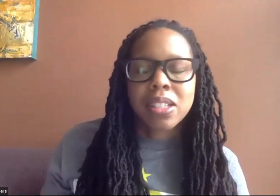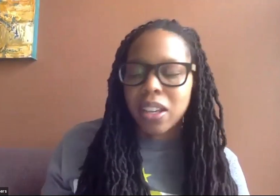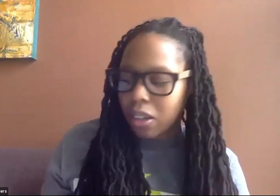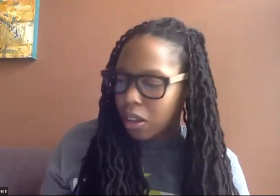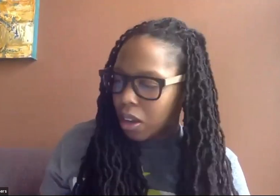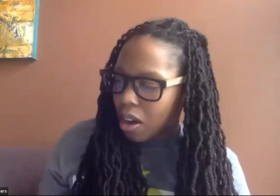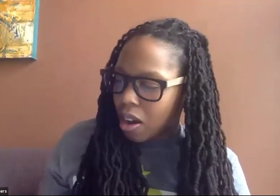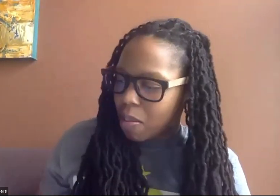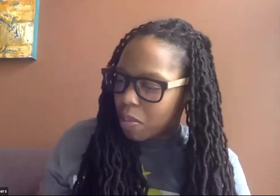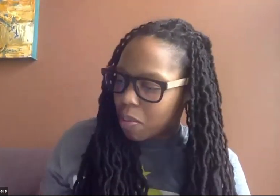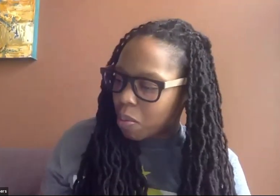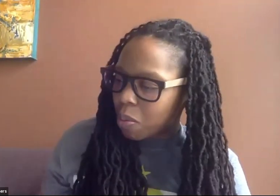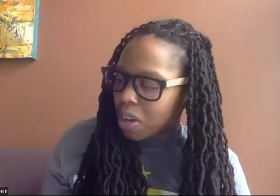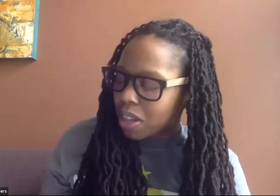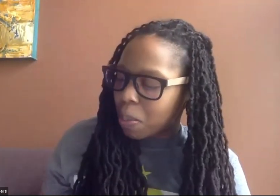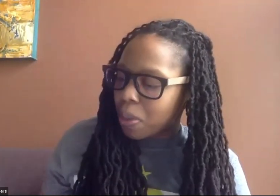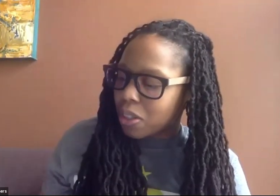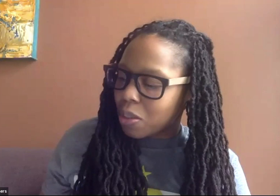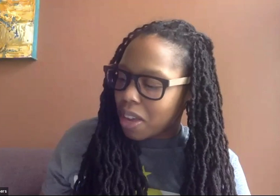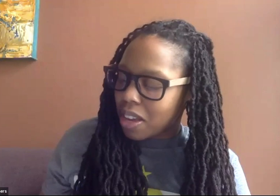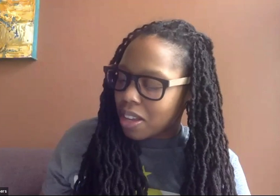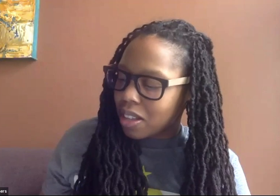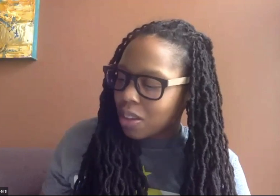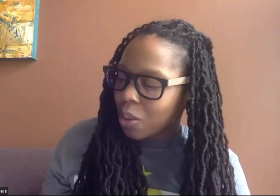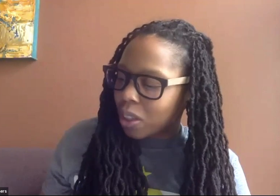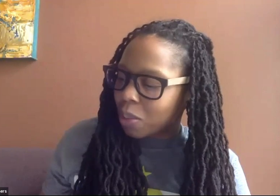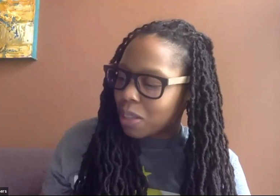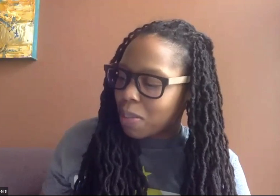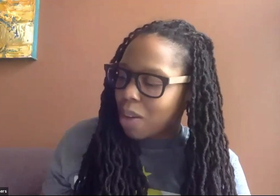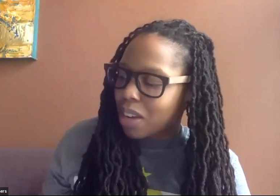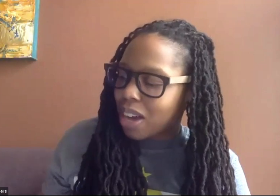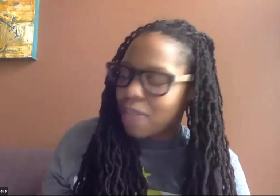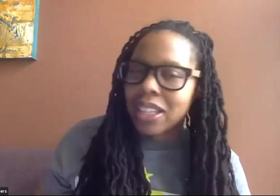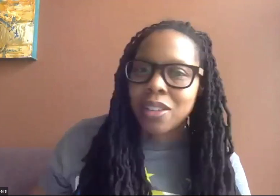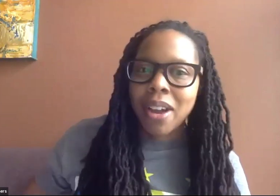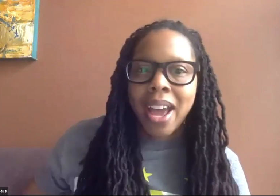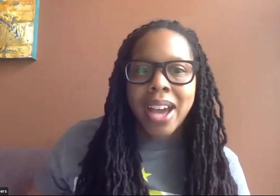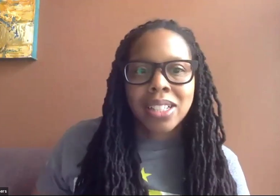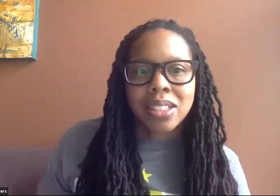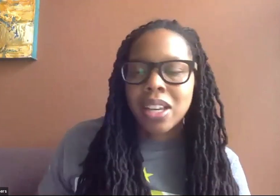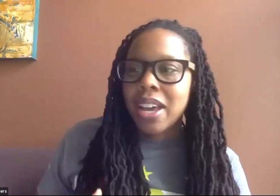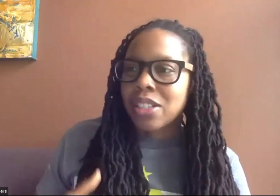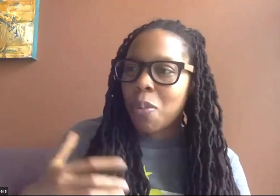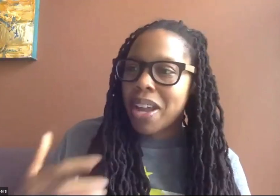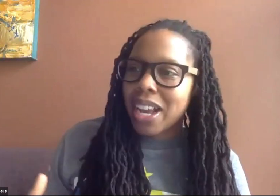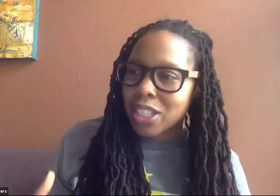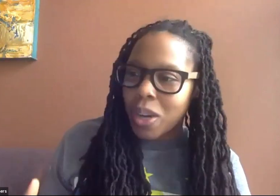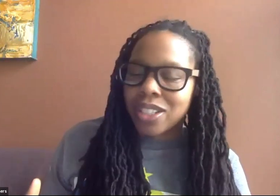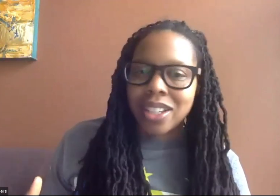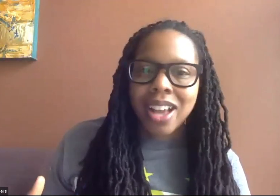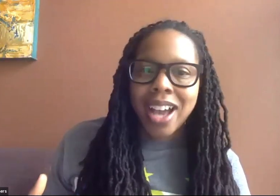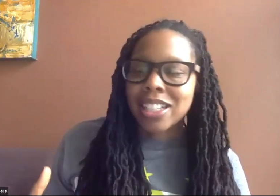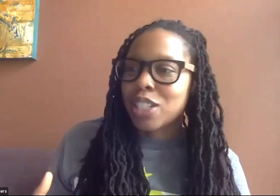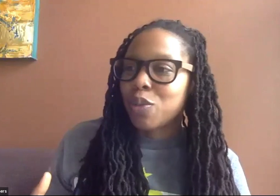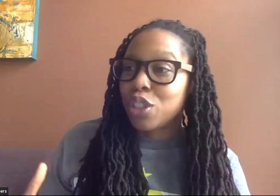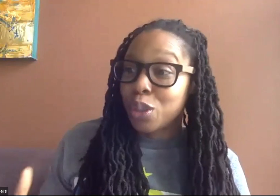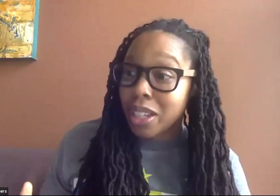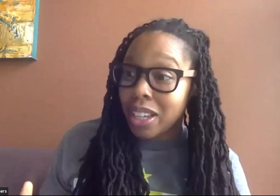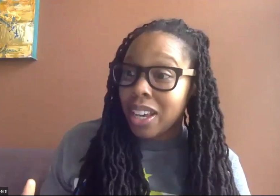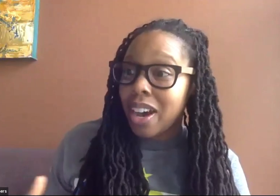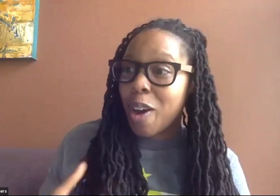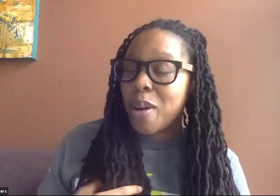of SNCC. One of the points you made, Courtland, was about nonviolent direct action. And so my next question actually is